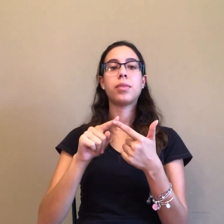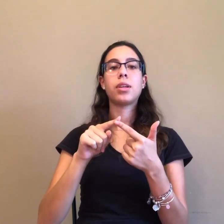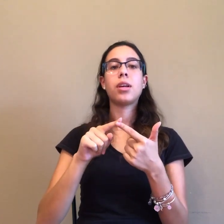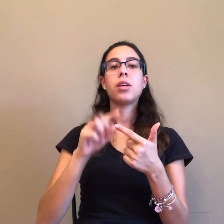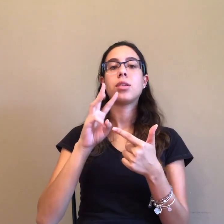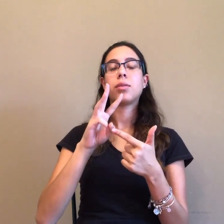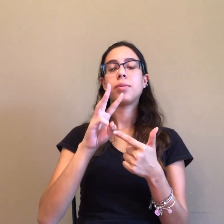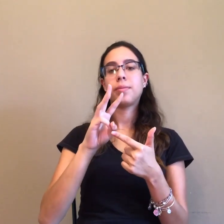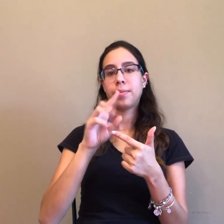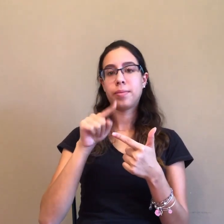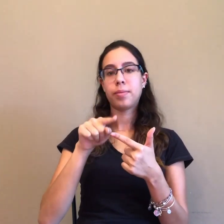The second,